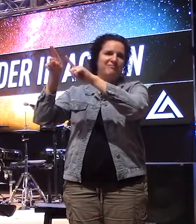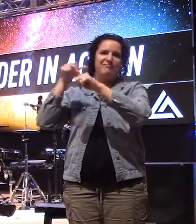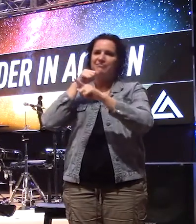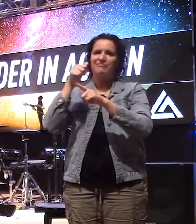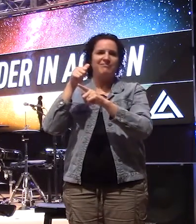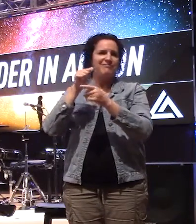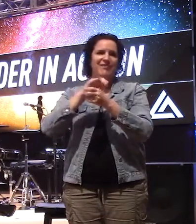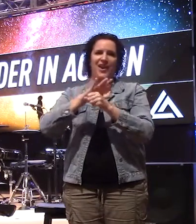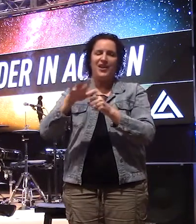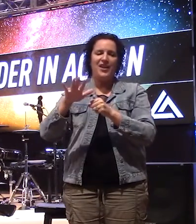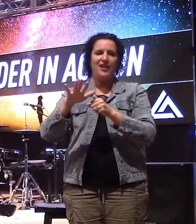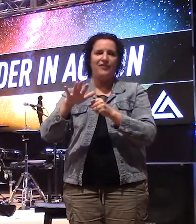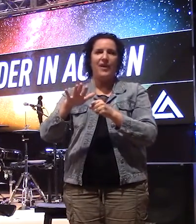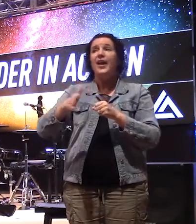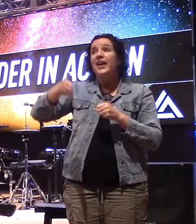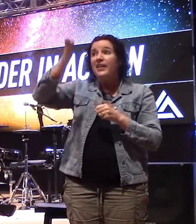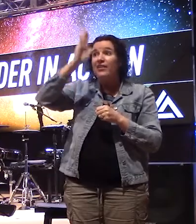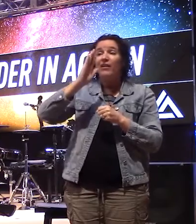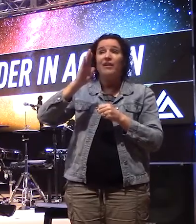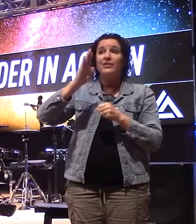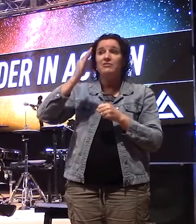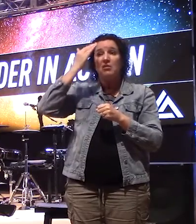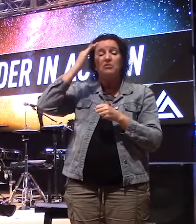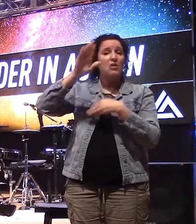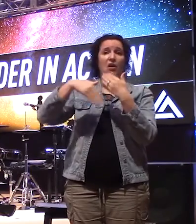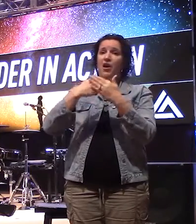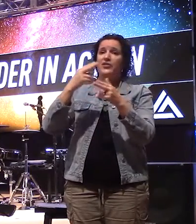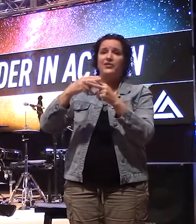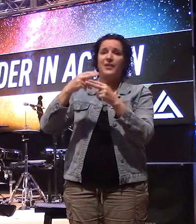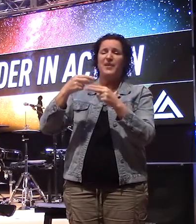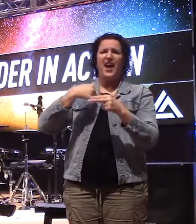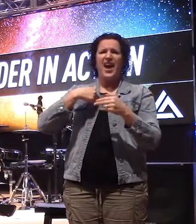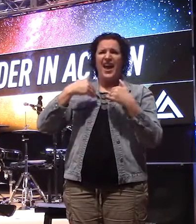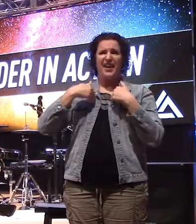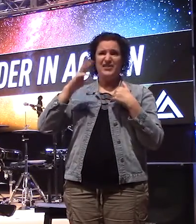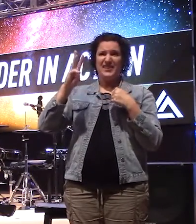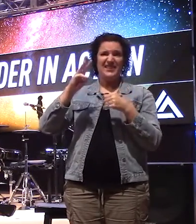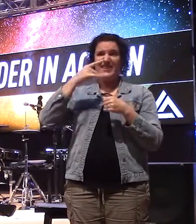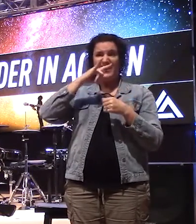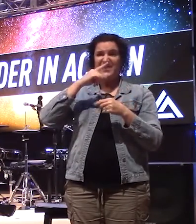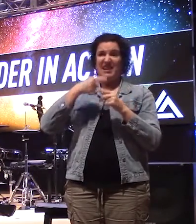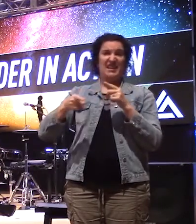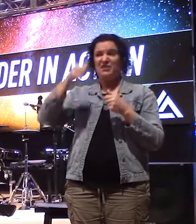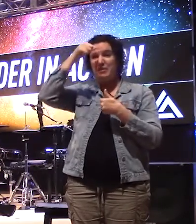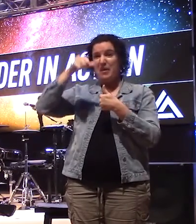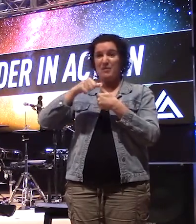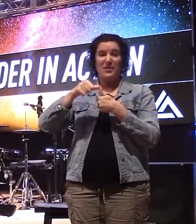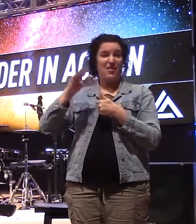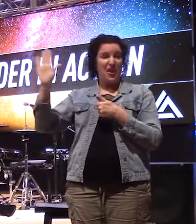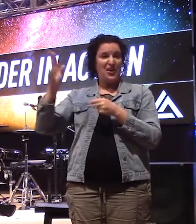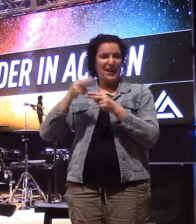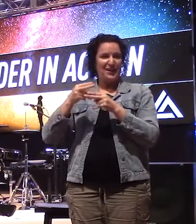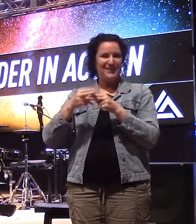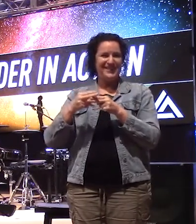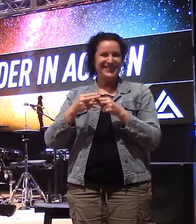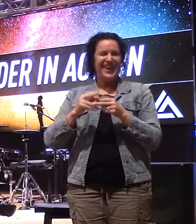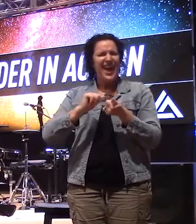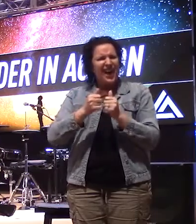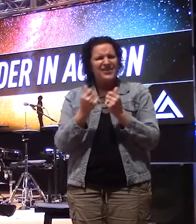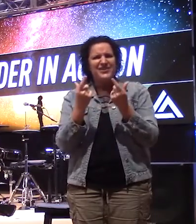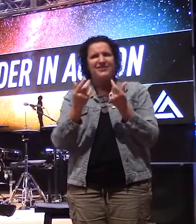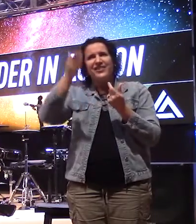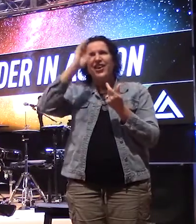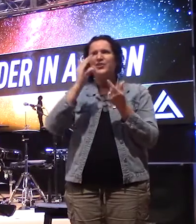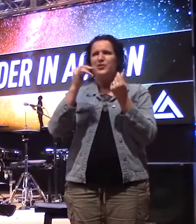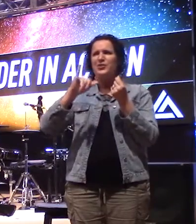And God calls them all by name. I've got 6 kids, I can't keep their names straight. How does God do it? He's